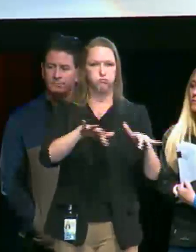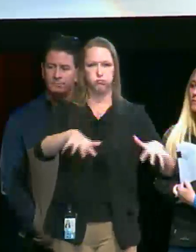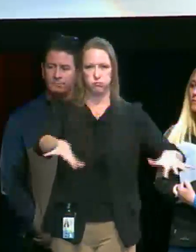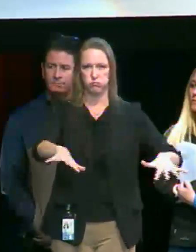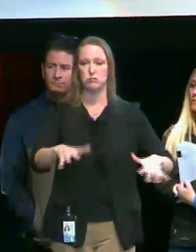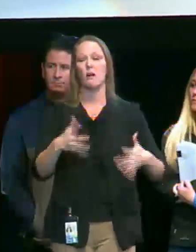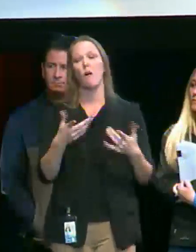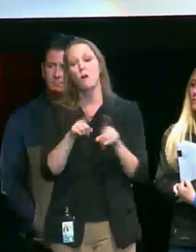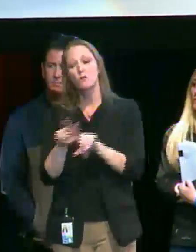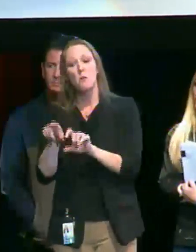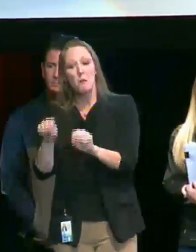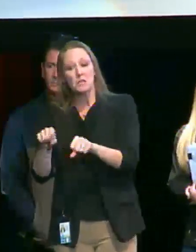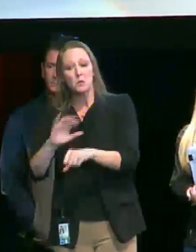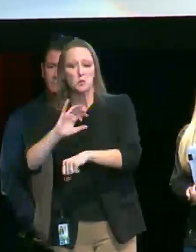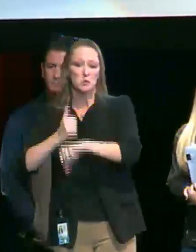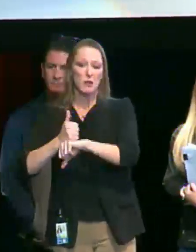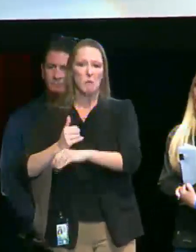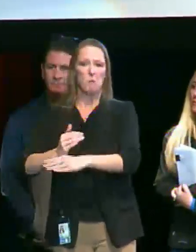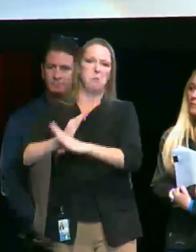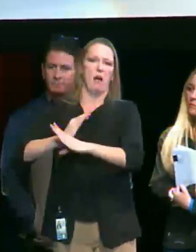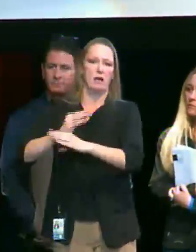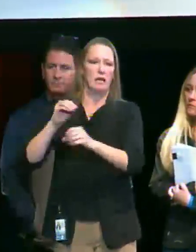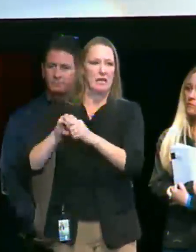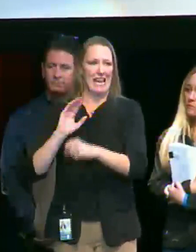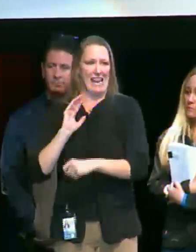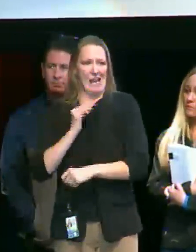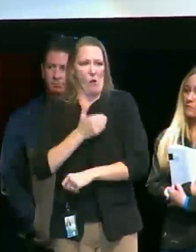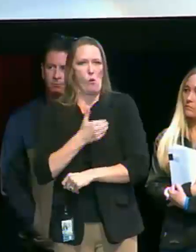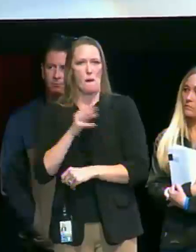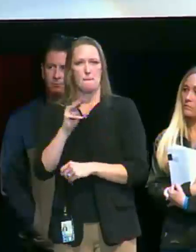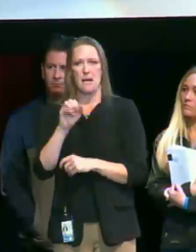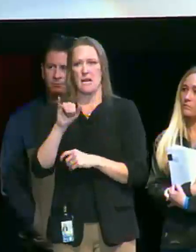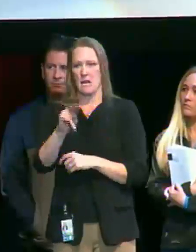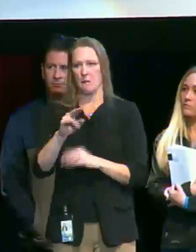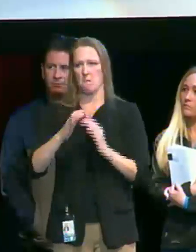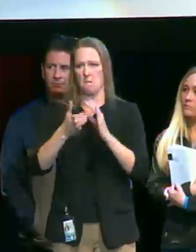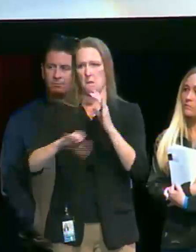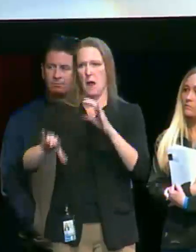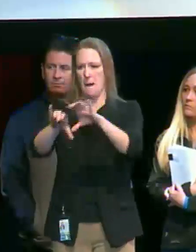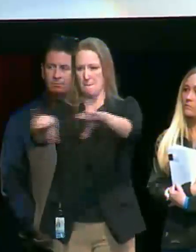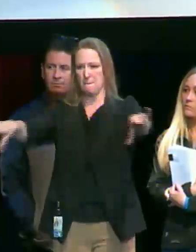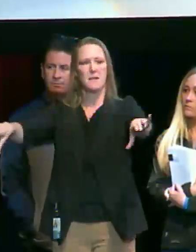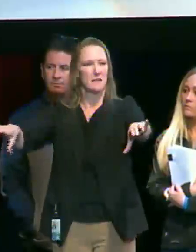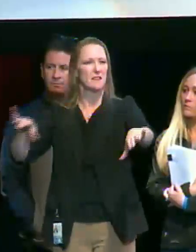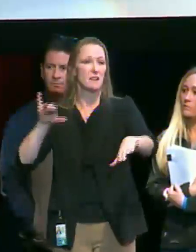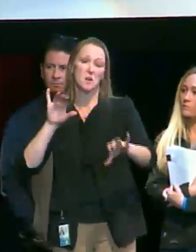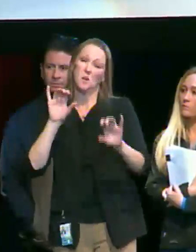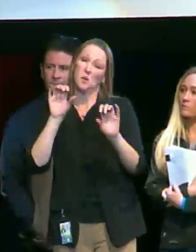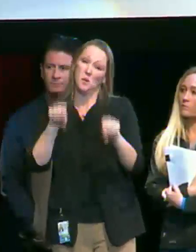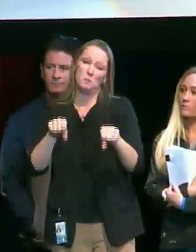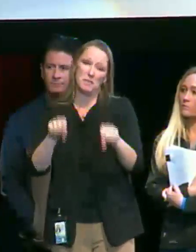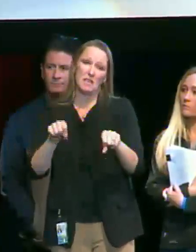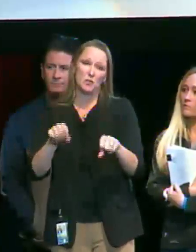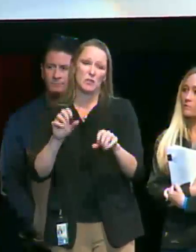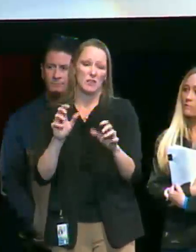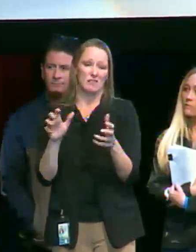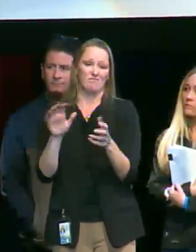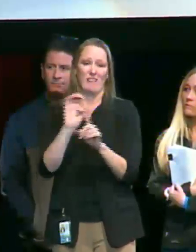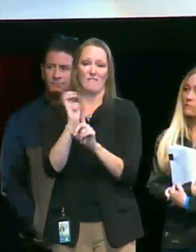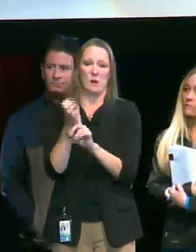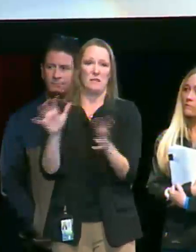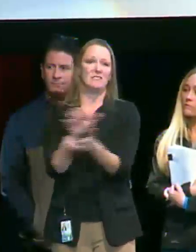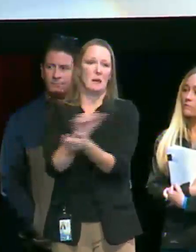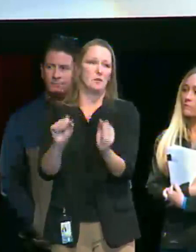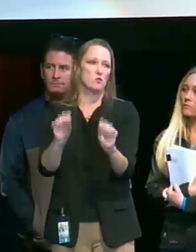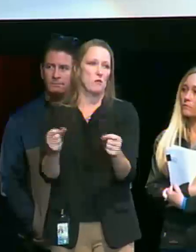cause a blockage in the district's main, which would potentially cause environmental damage if there was an overflow. So